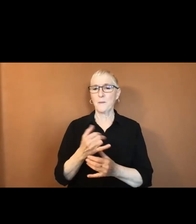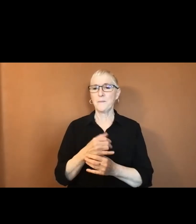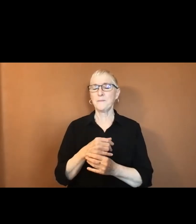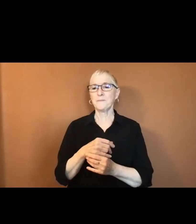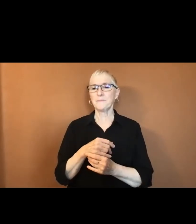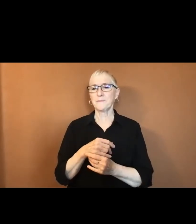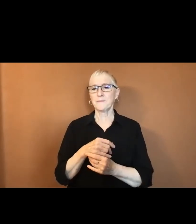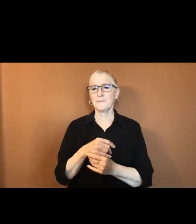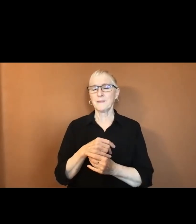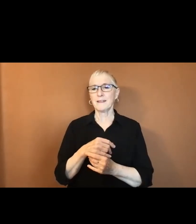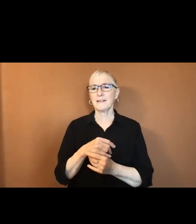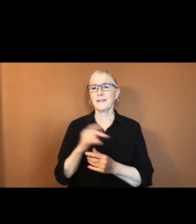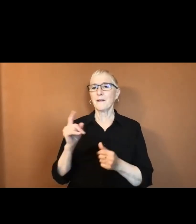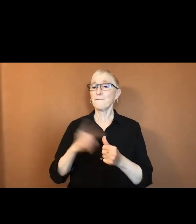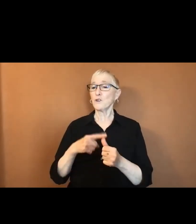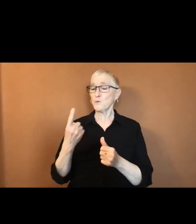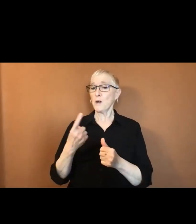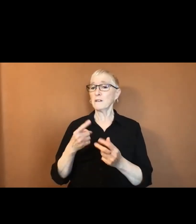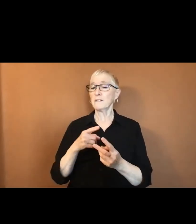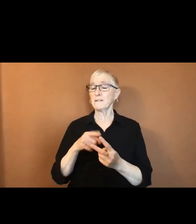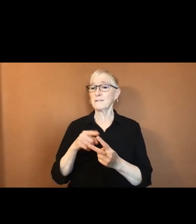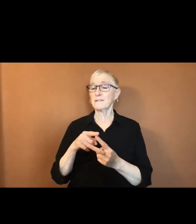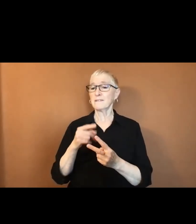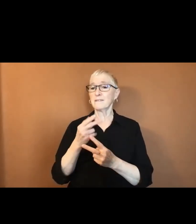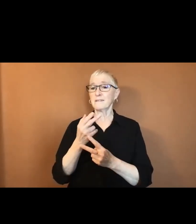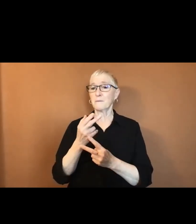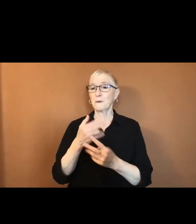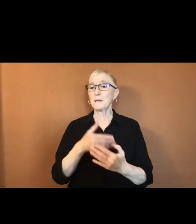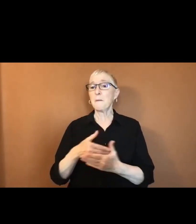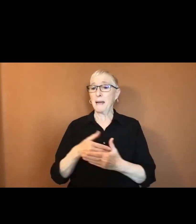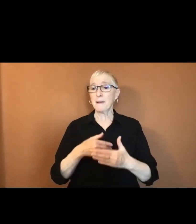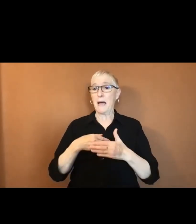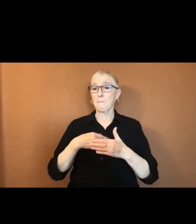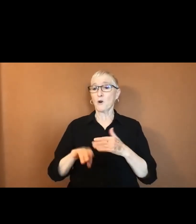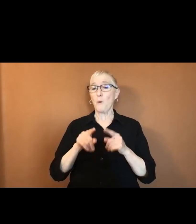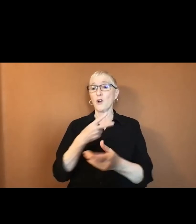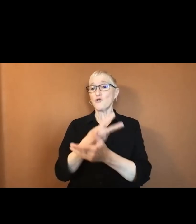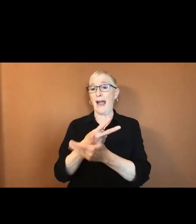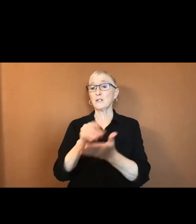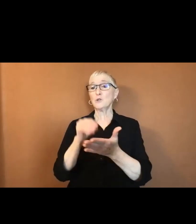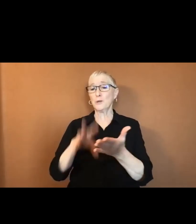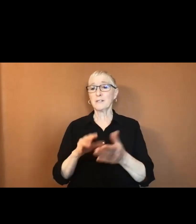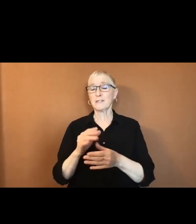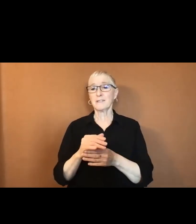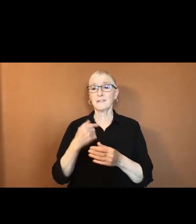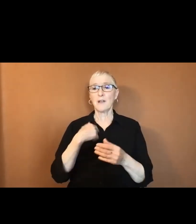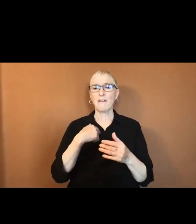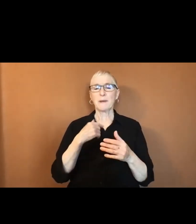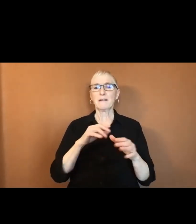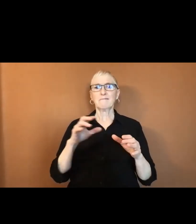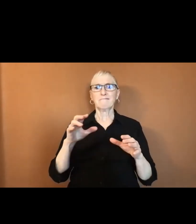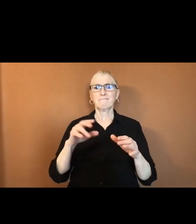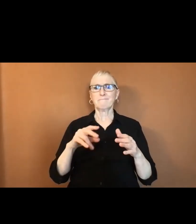But the first one was a baby. I had her when I was a grad student, so I've sort of been juggling that